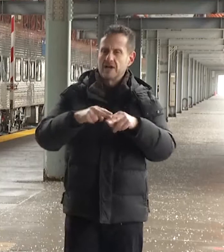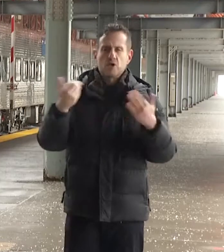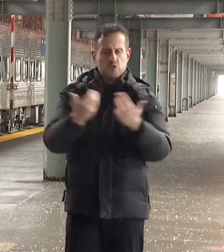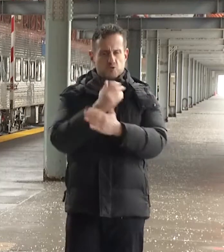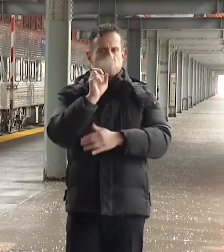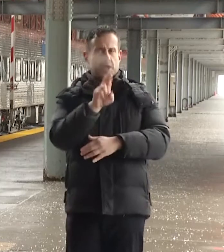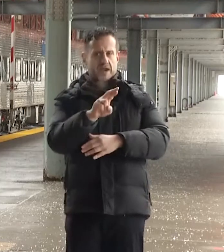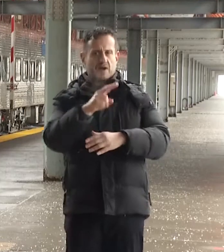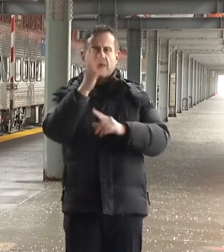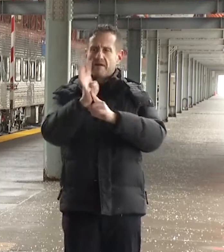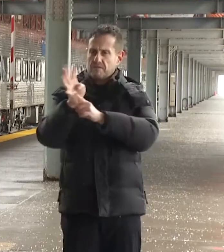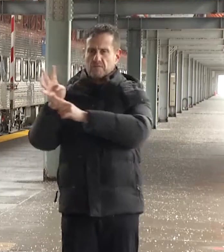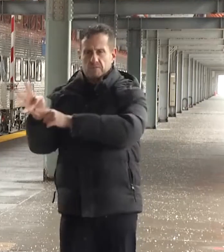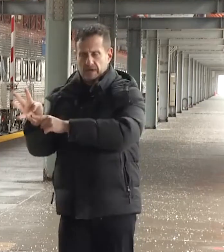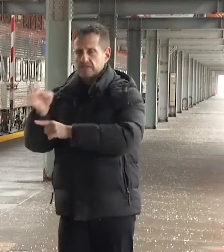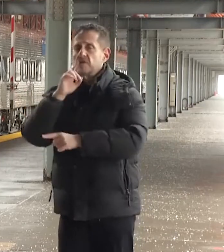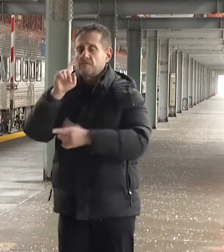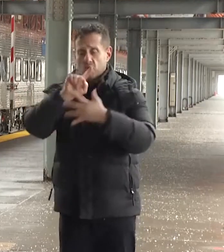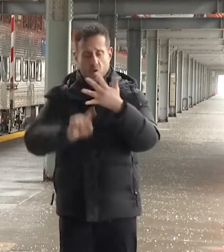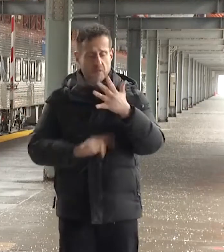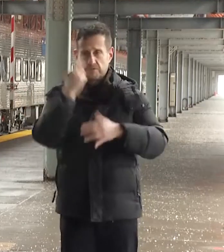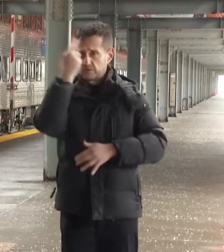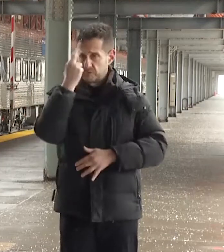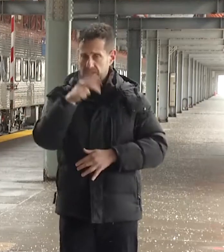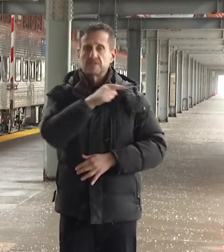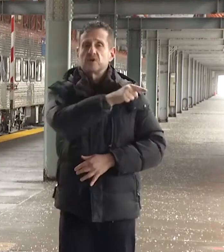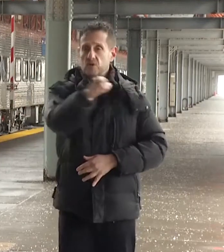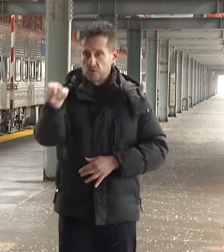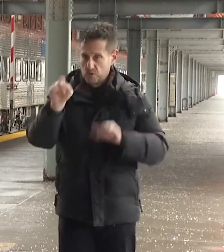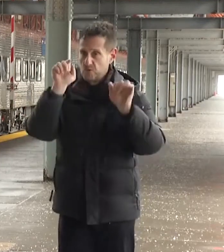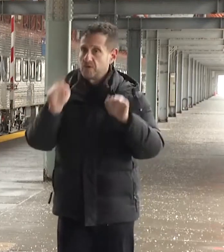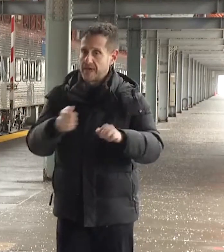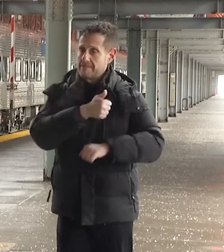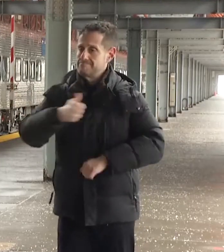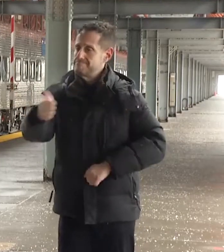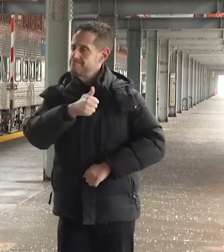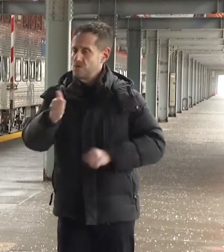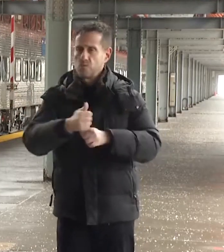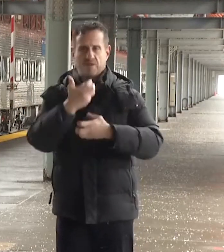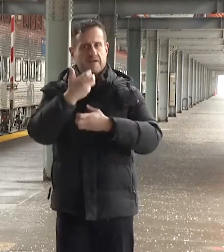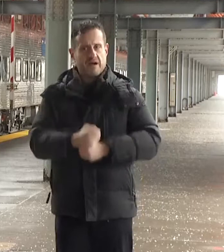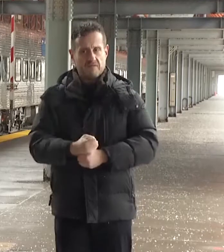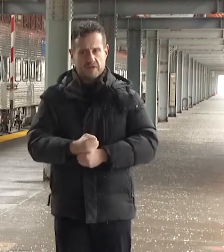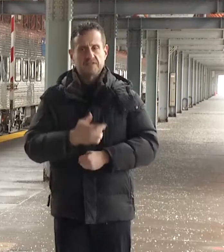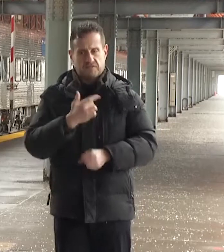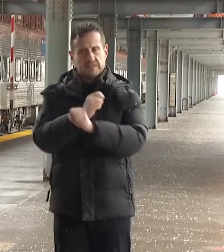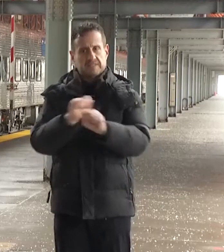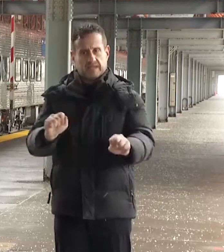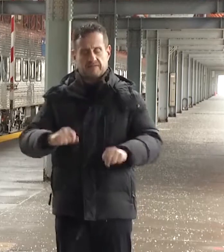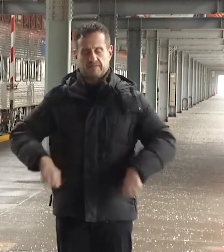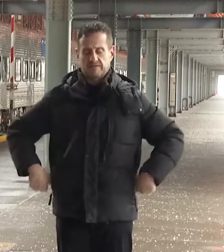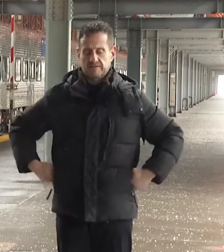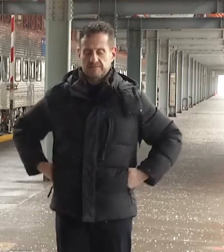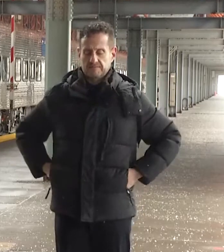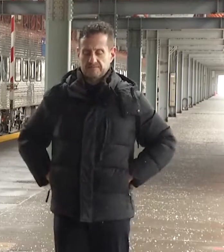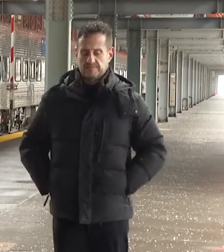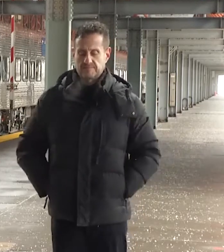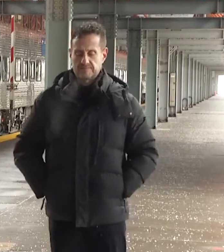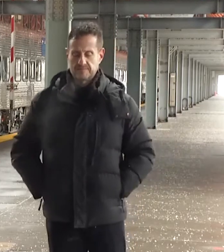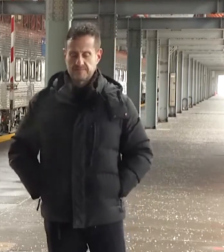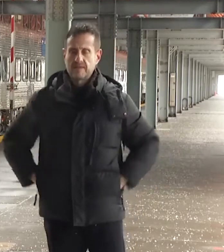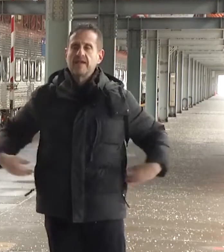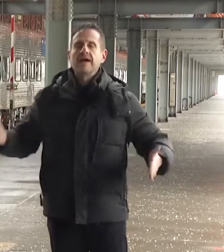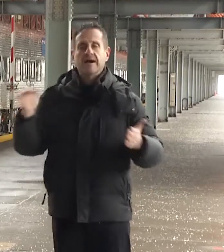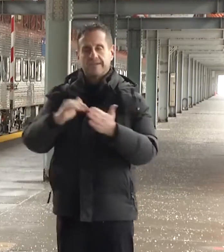4 minutes. So for all those reasons, you can commute with confidence. I'd like to conclude once again and thank